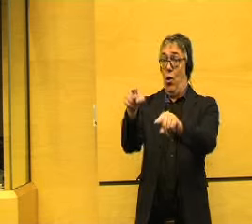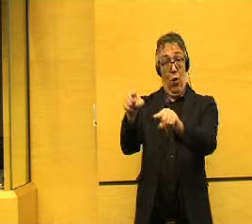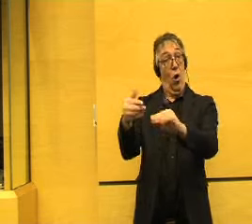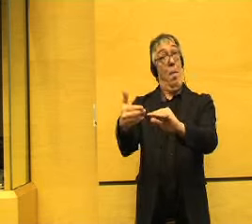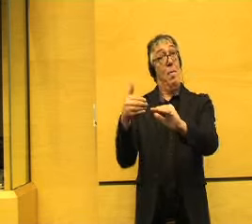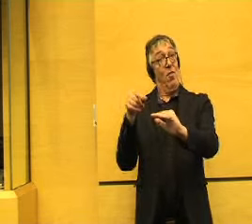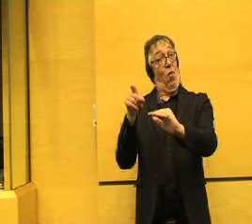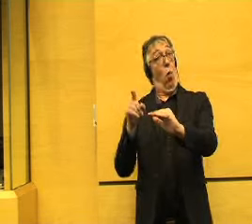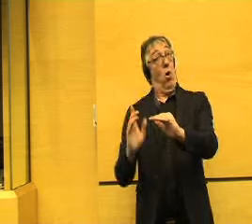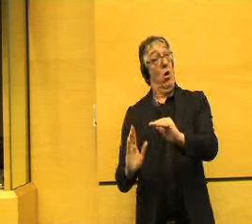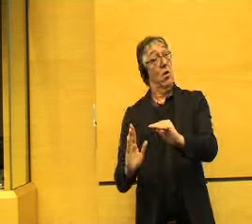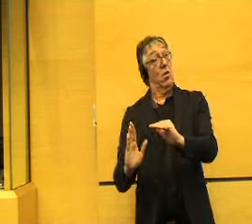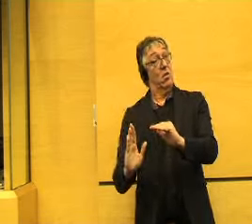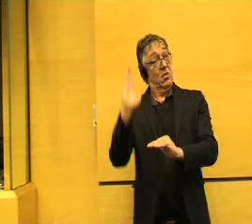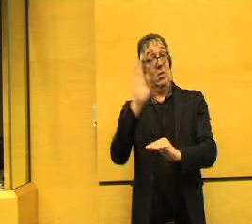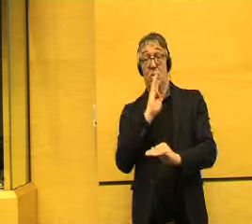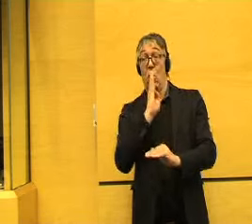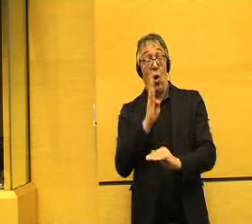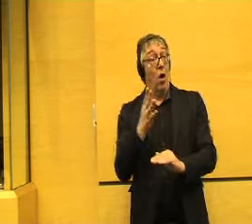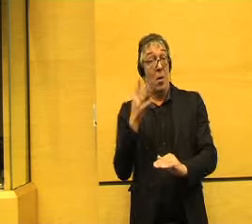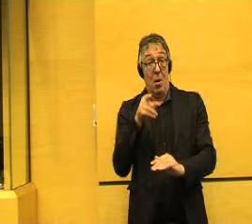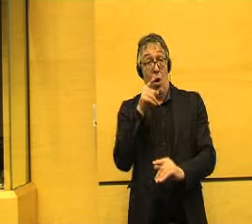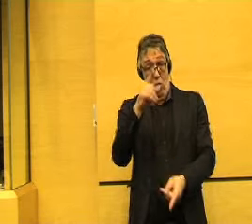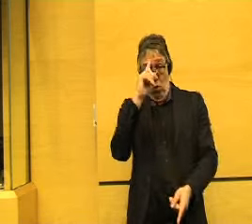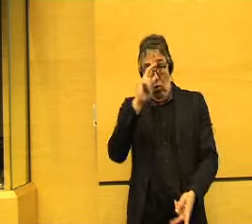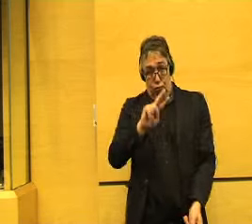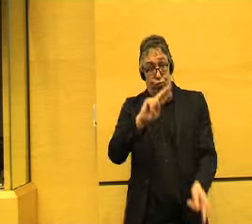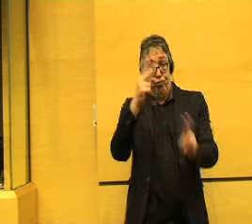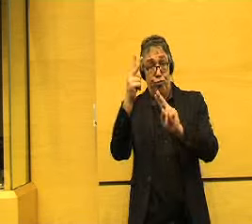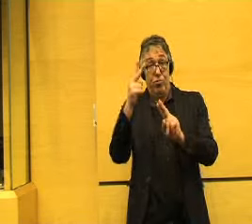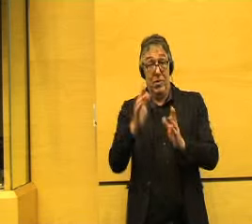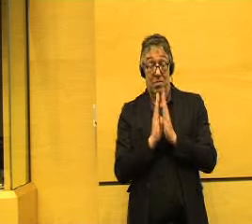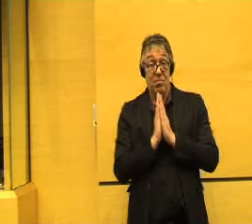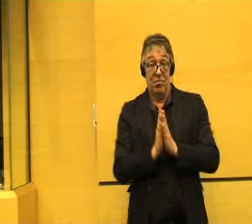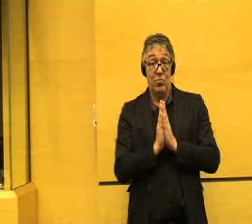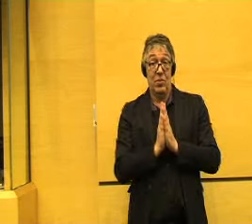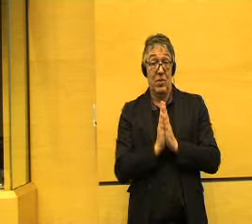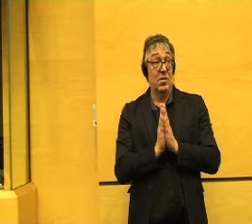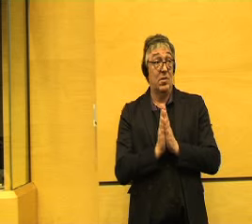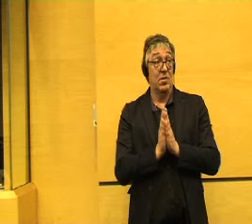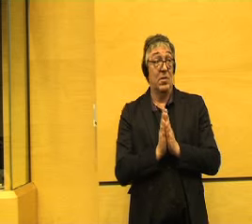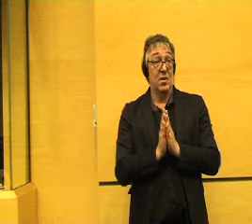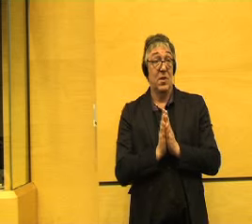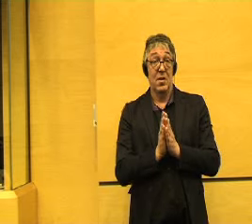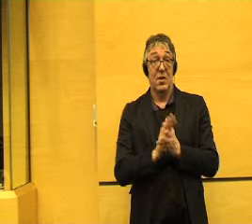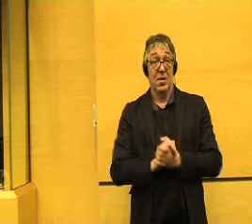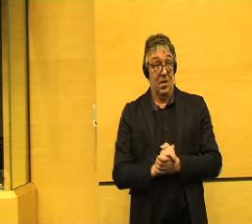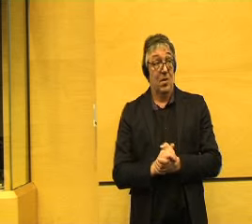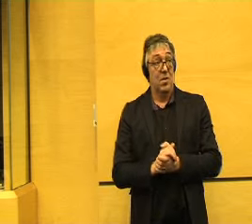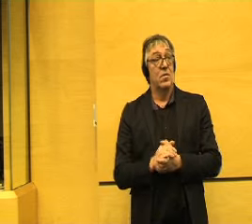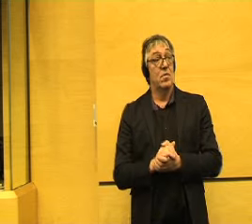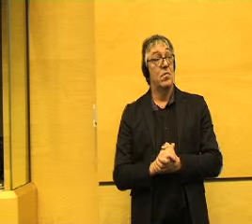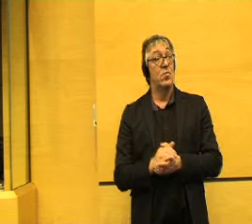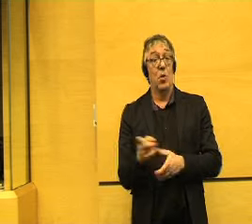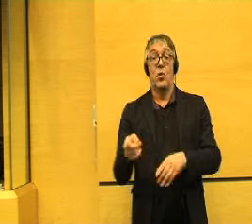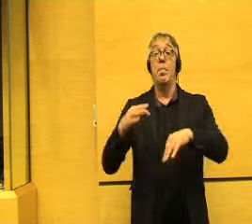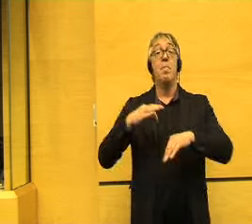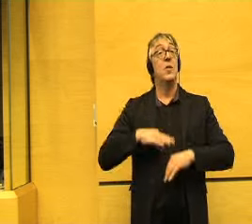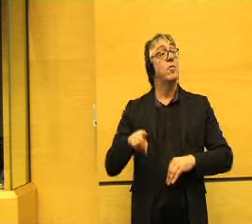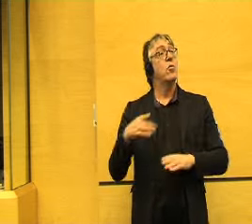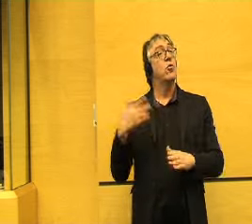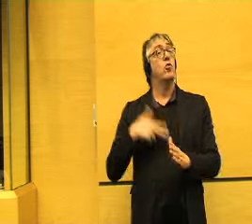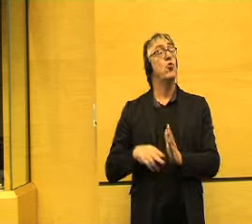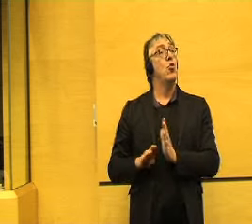sorry if it is misinterpreted. In fact, we at the Ministry of Human Security and Social